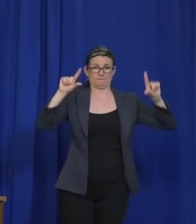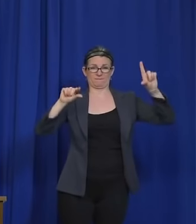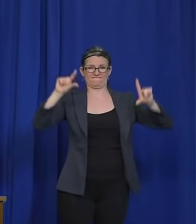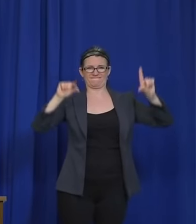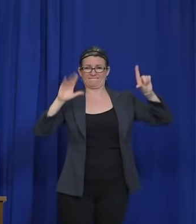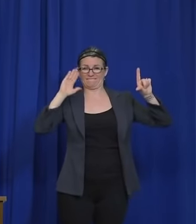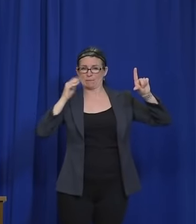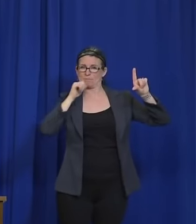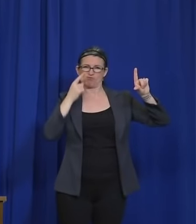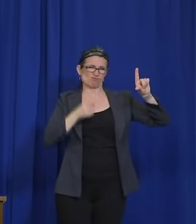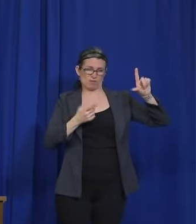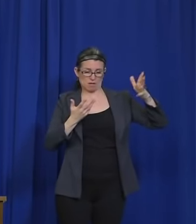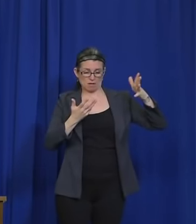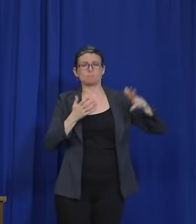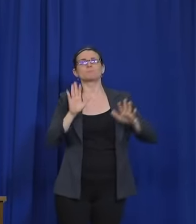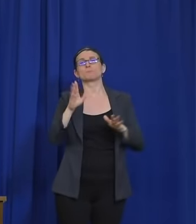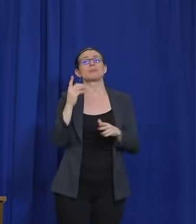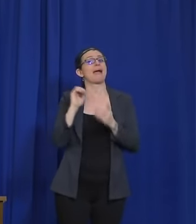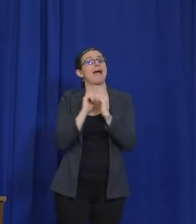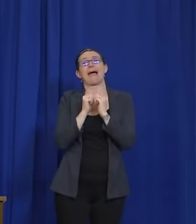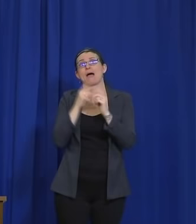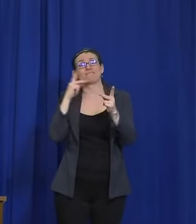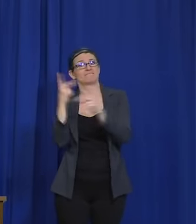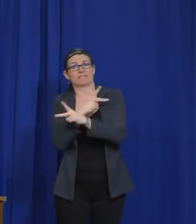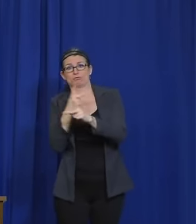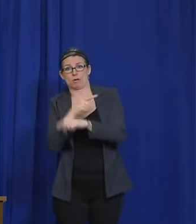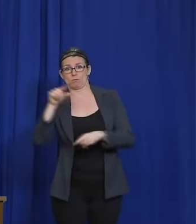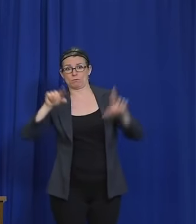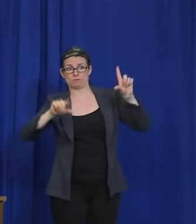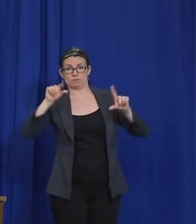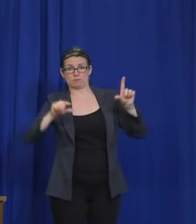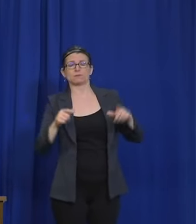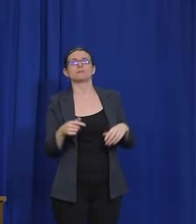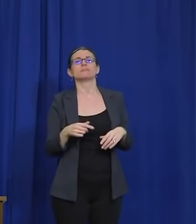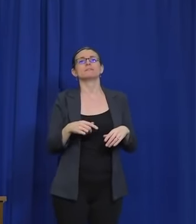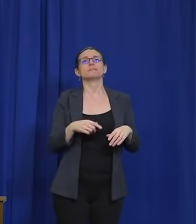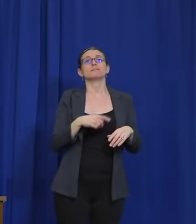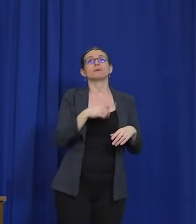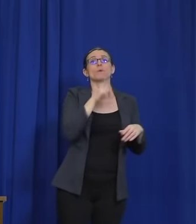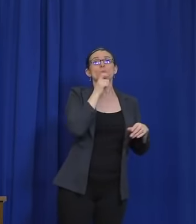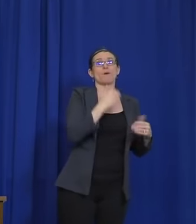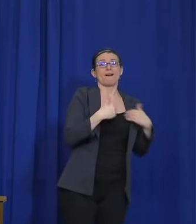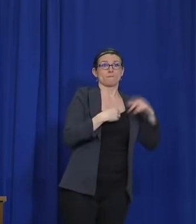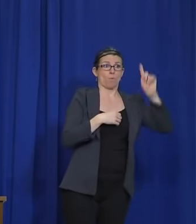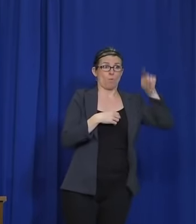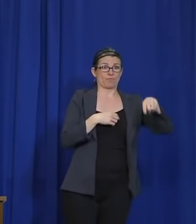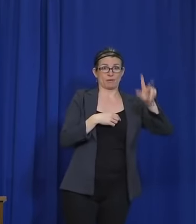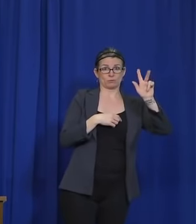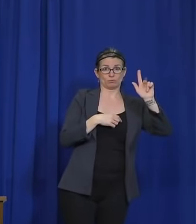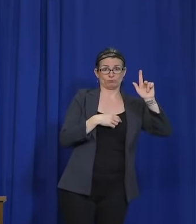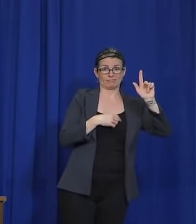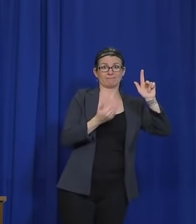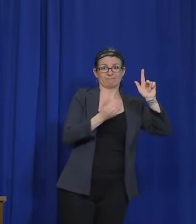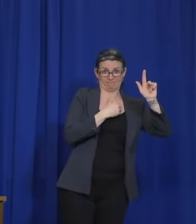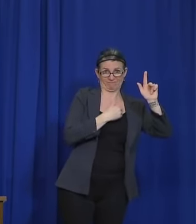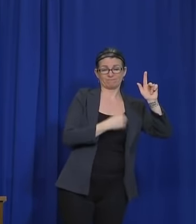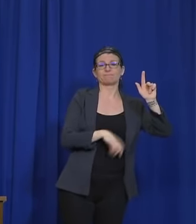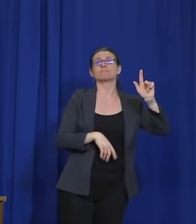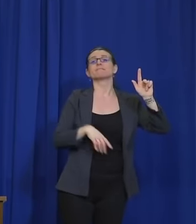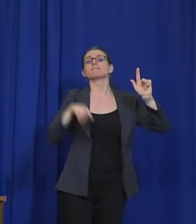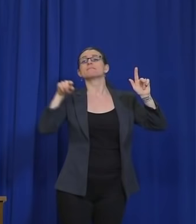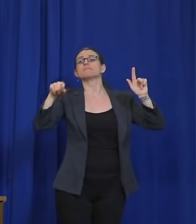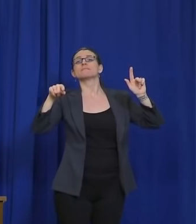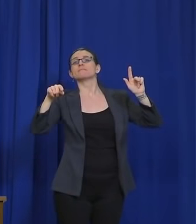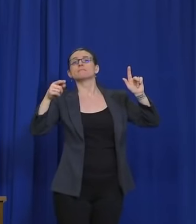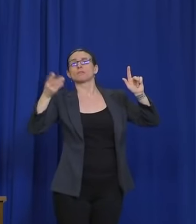the people who have been tested, the other way that we've seen is the death rate per capita, meaning the denominator is the number of people in